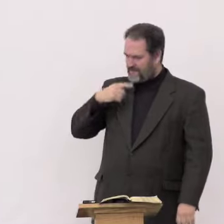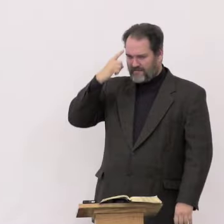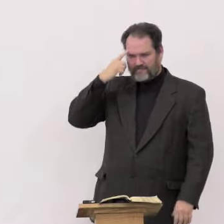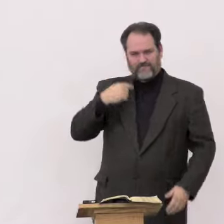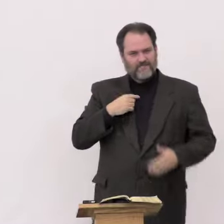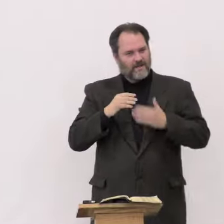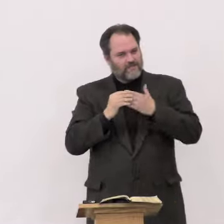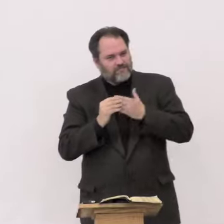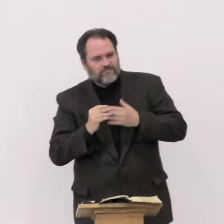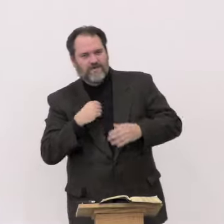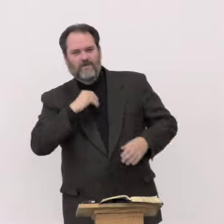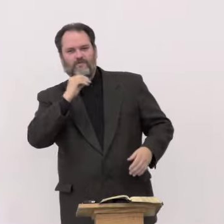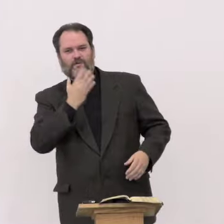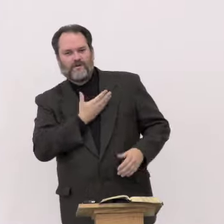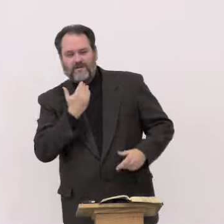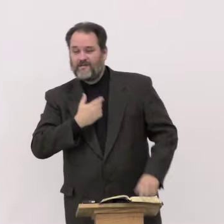I asked,